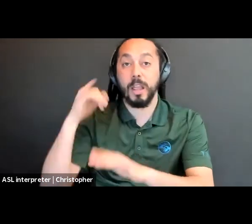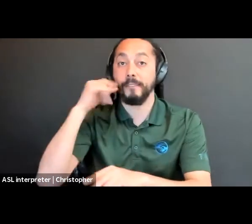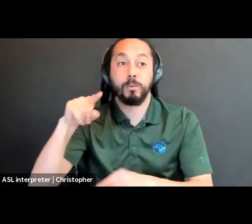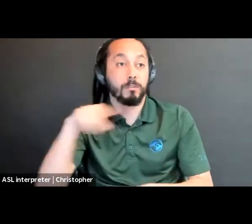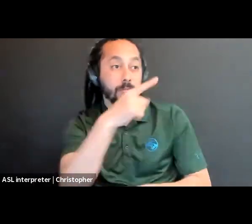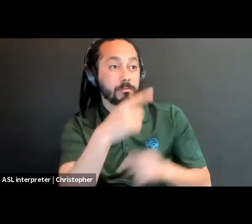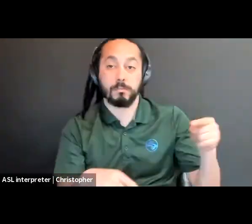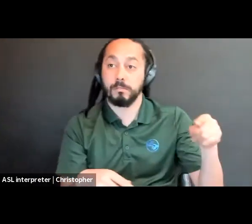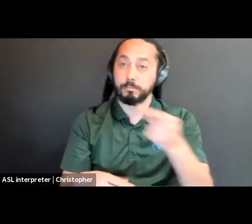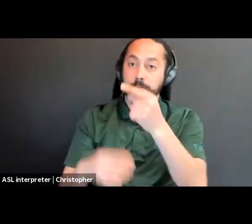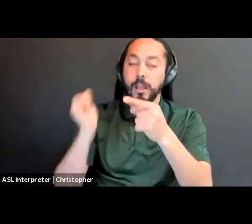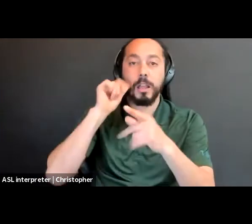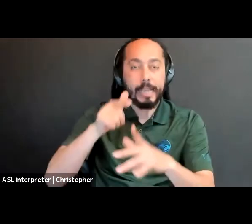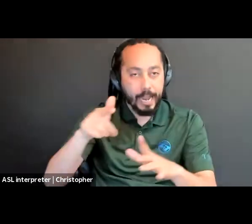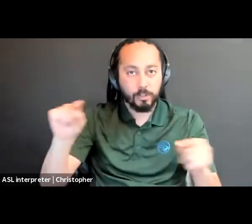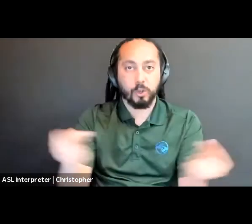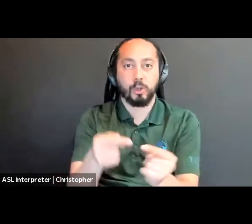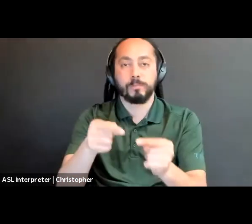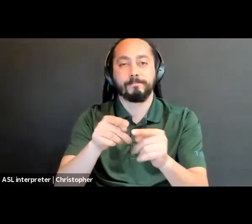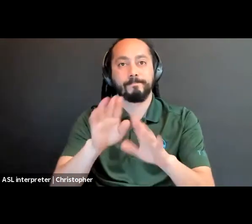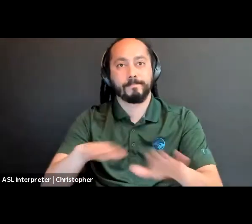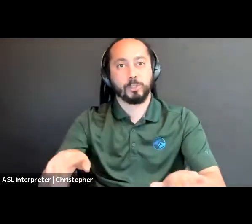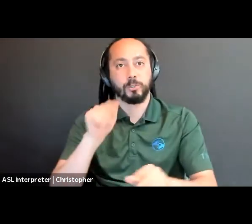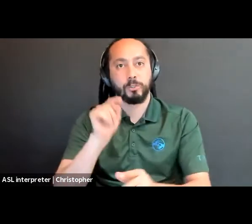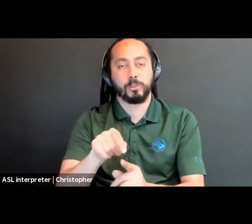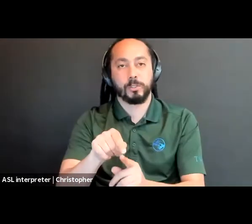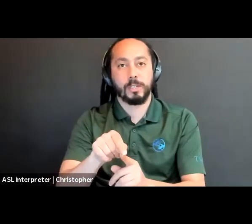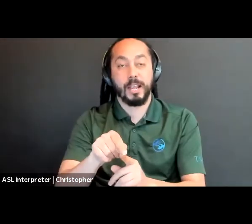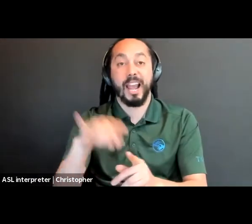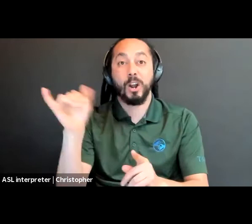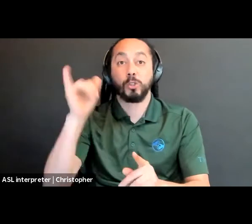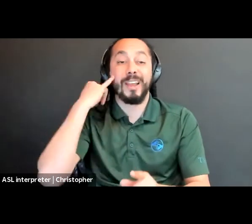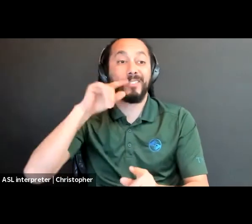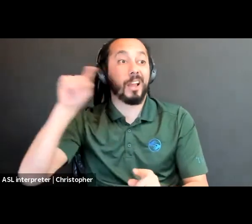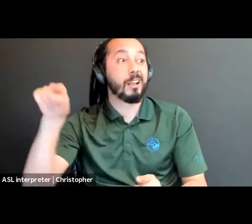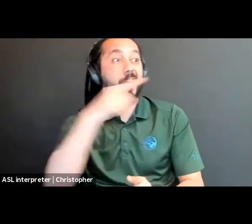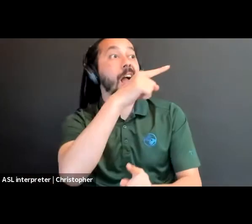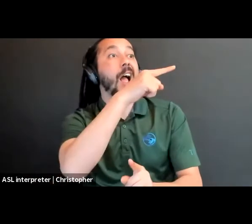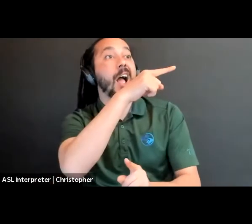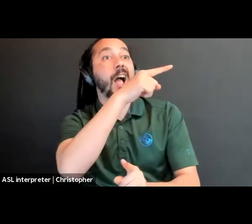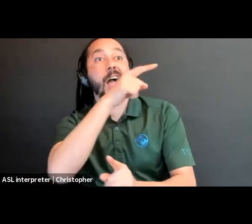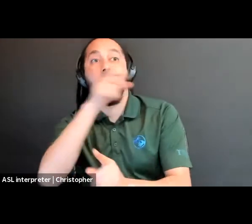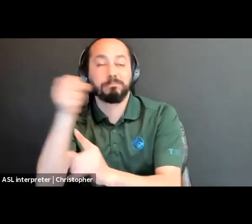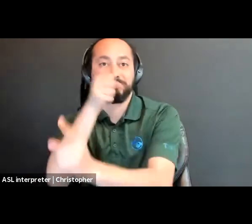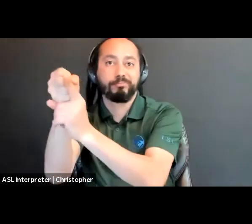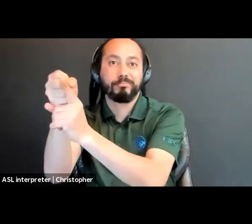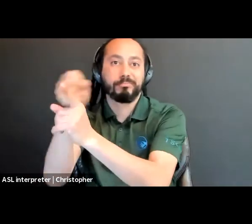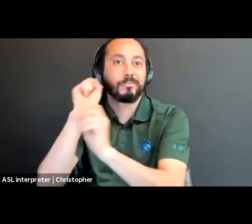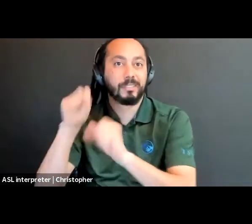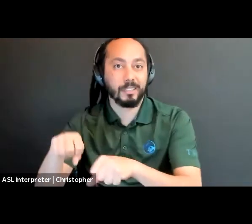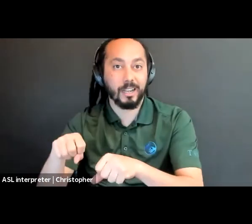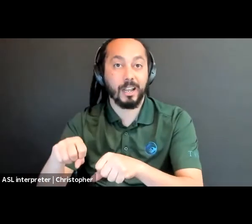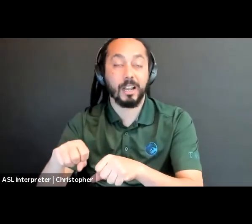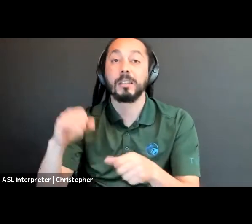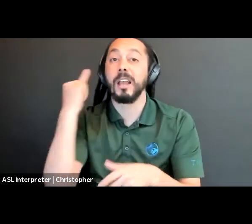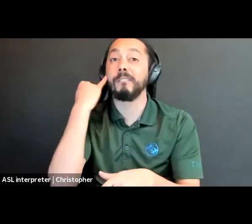their development and in fact may backfire against that parent. There's actually a boomerang effect that suggests that when you're bad-mouthing the